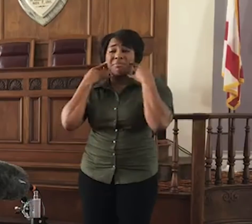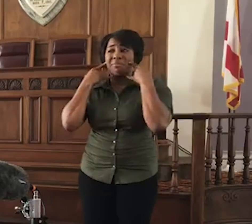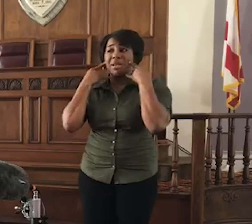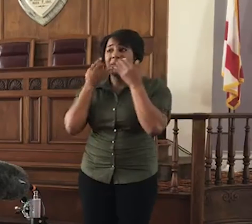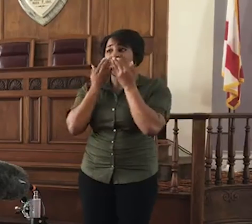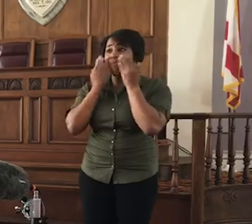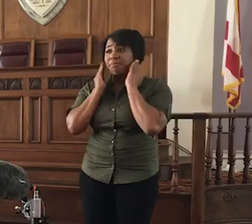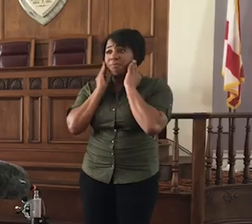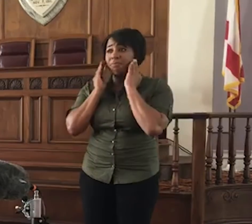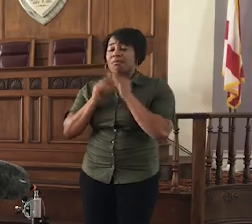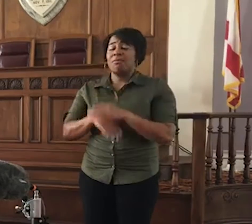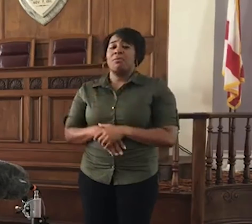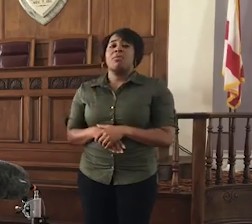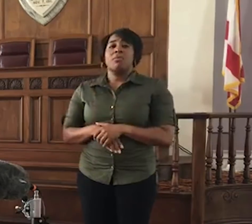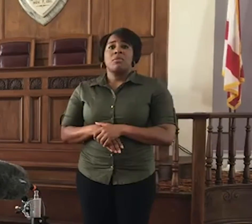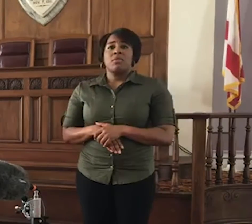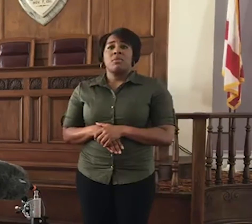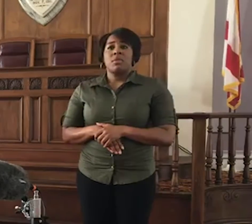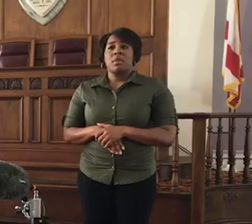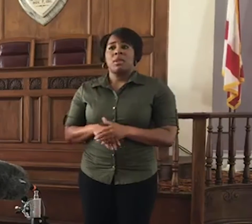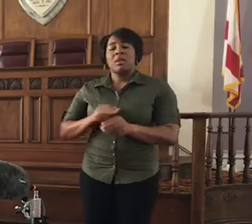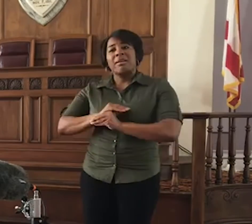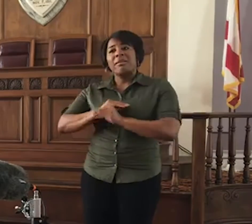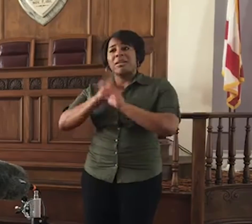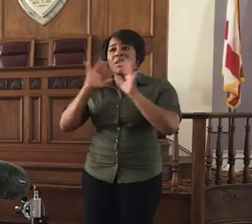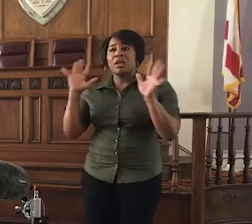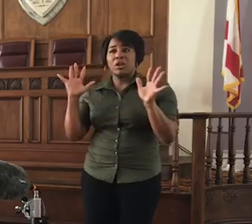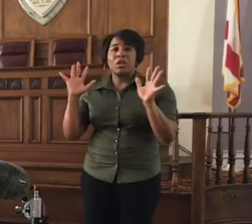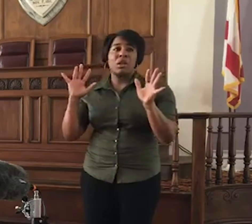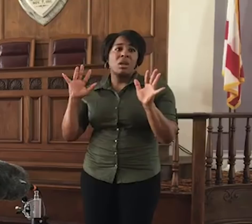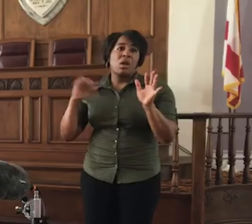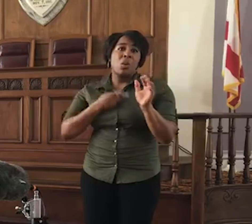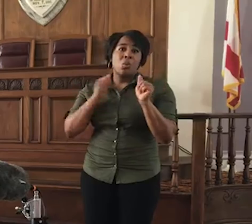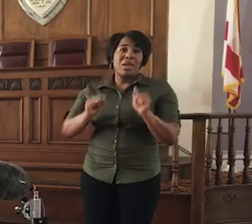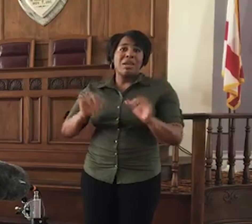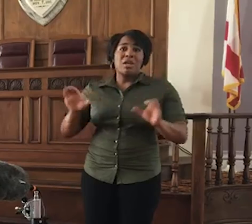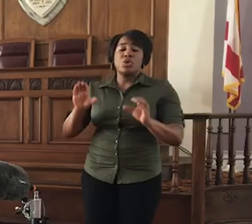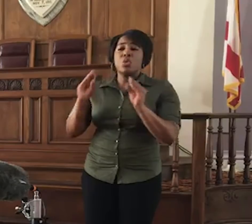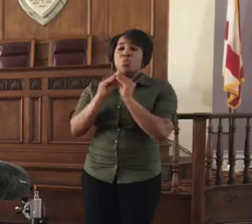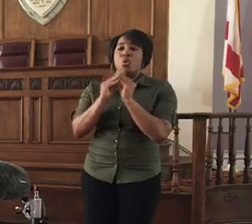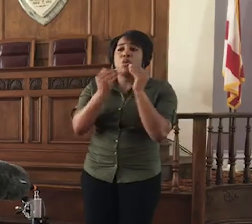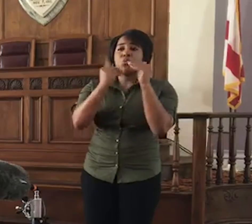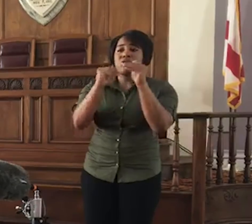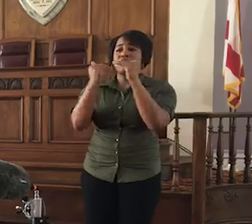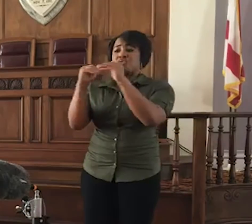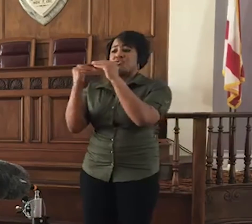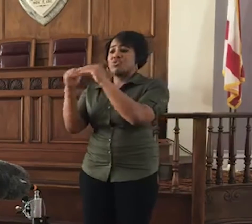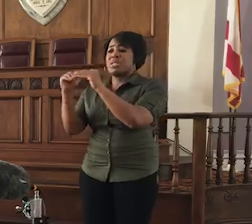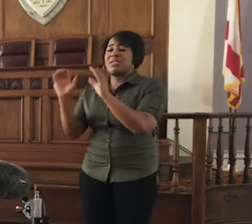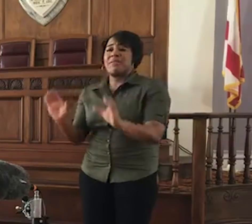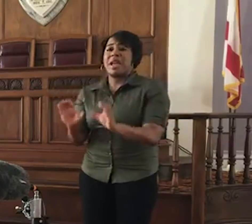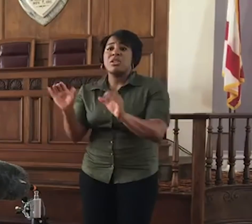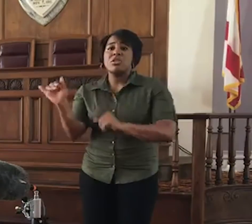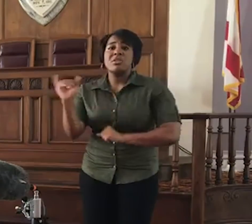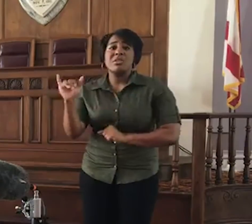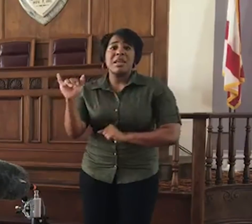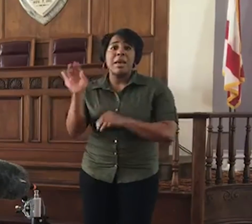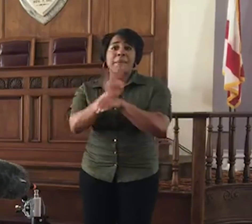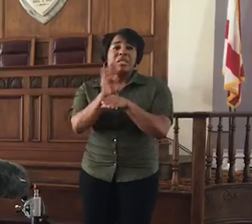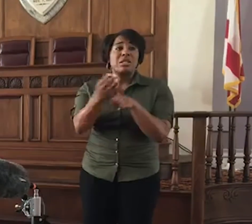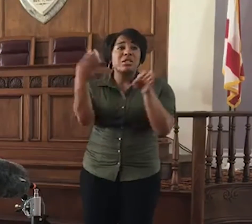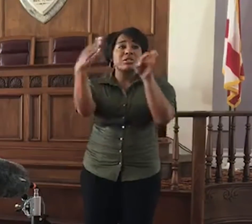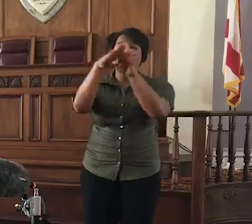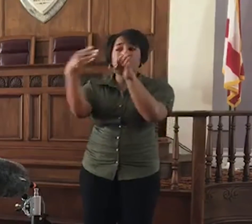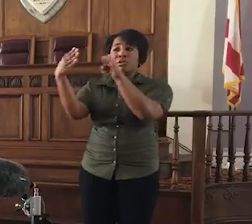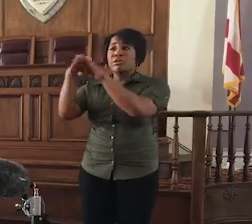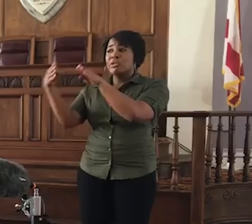Clearly, there are some other more restrictive actions that we could take, such as closing things back down, but I don't